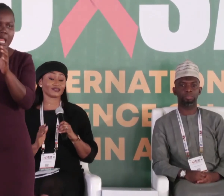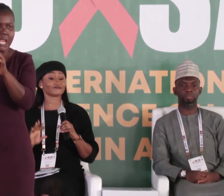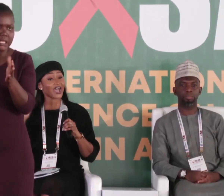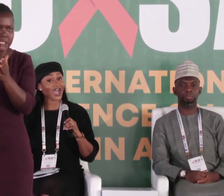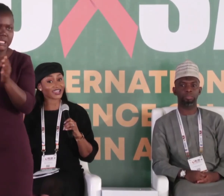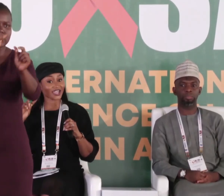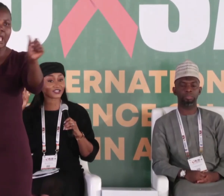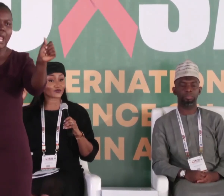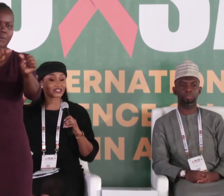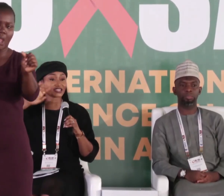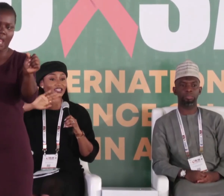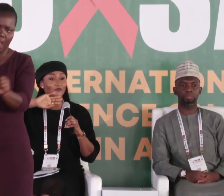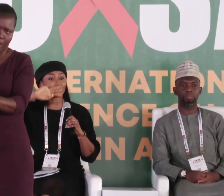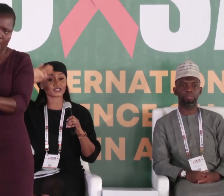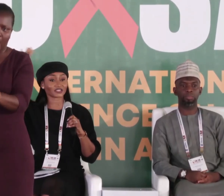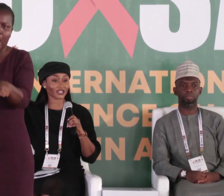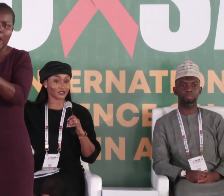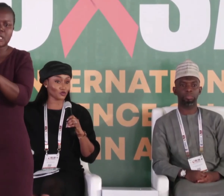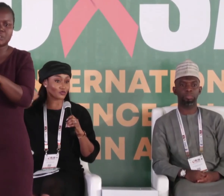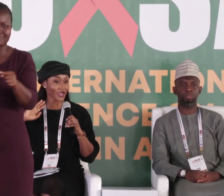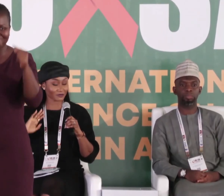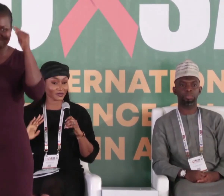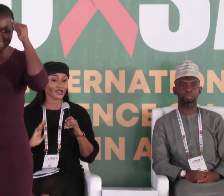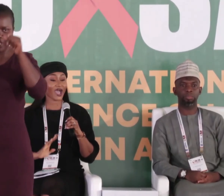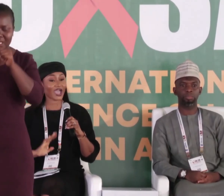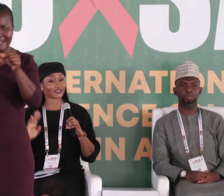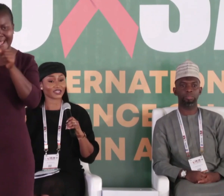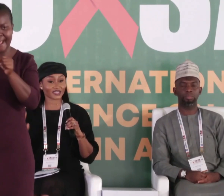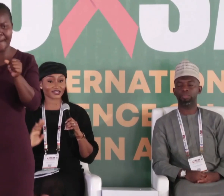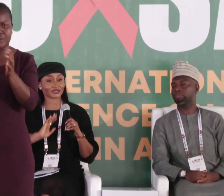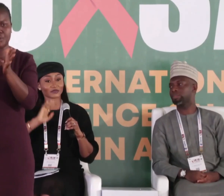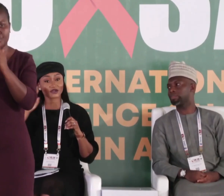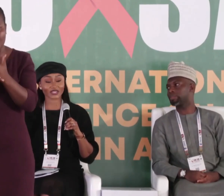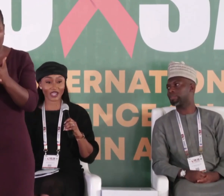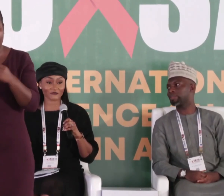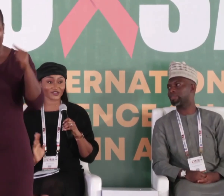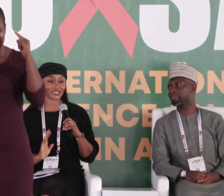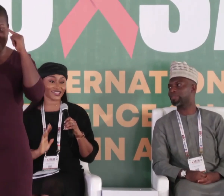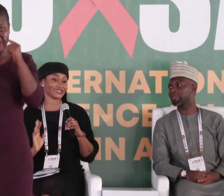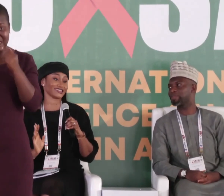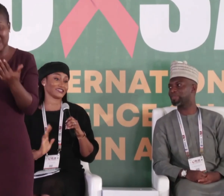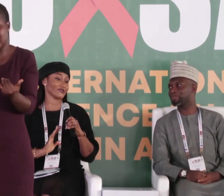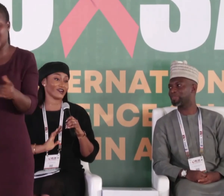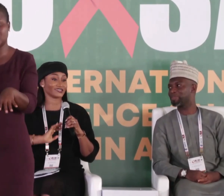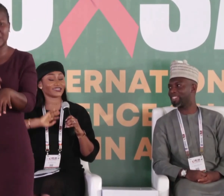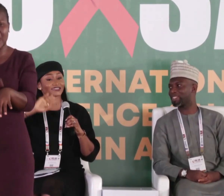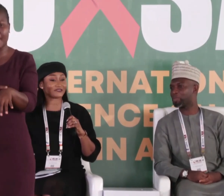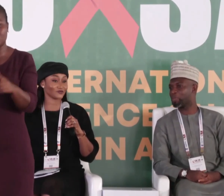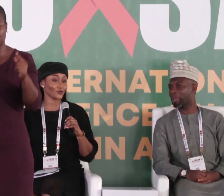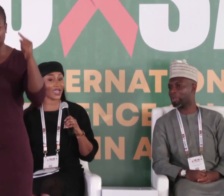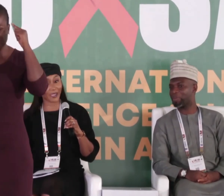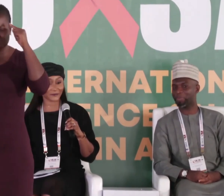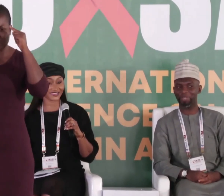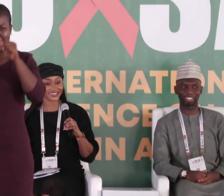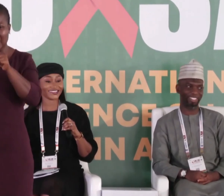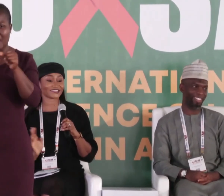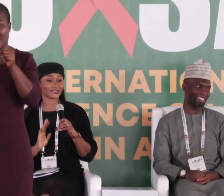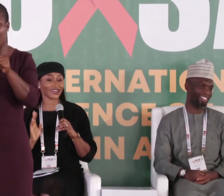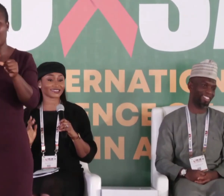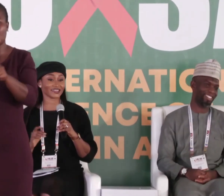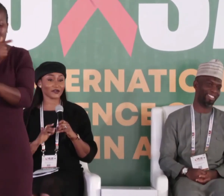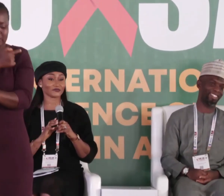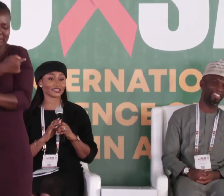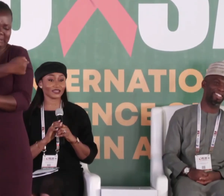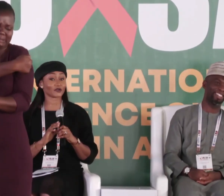area. And as we are thinking about injectable PrEP, I think it's about time we start thinking about injectable PEP, so